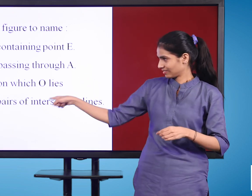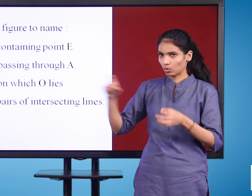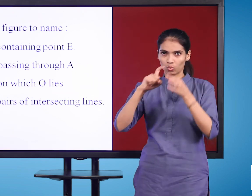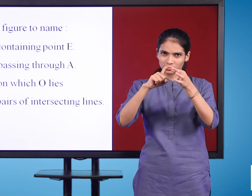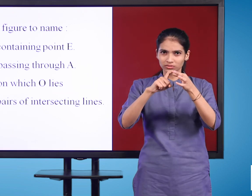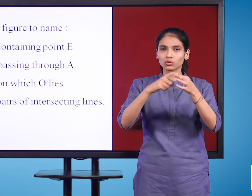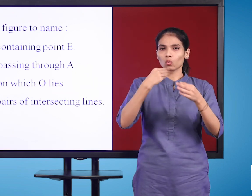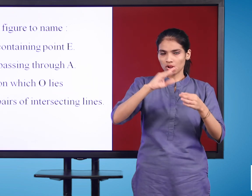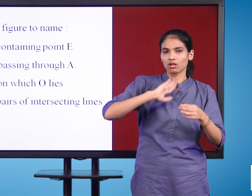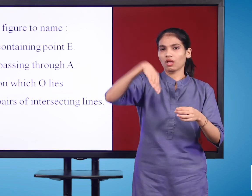name